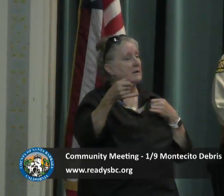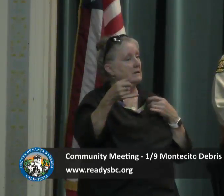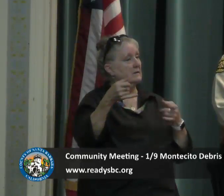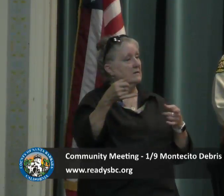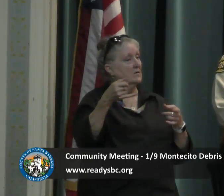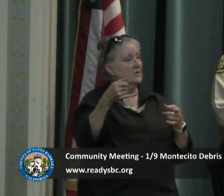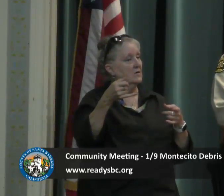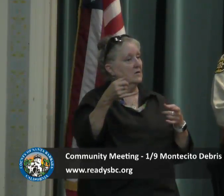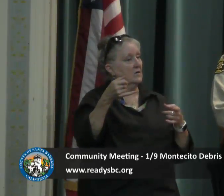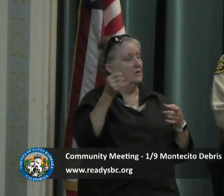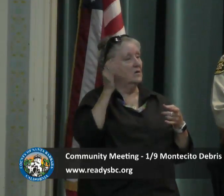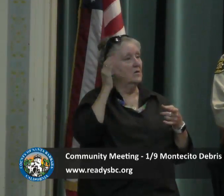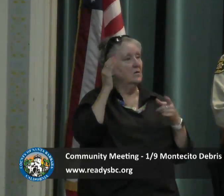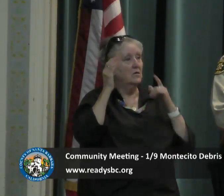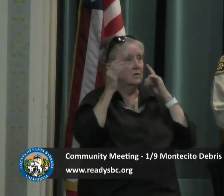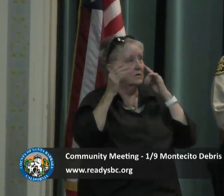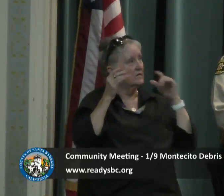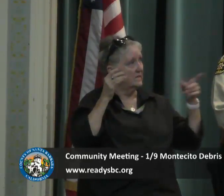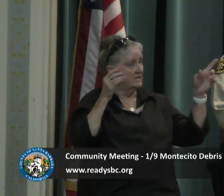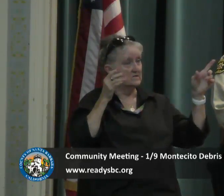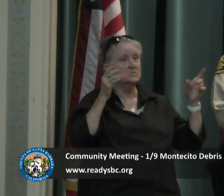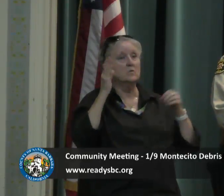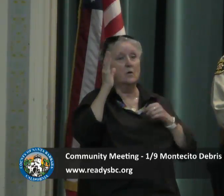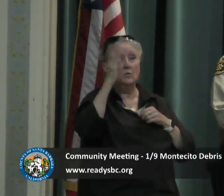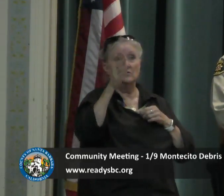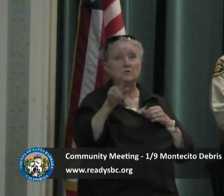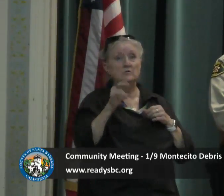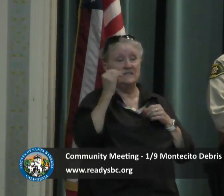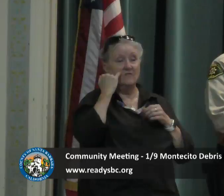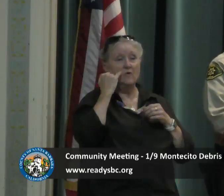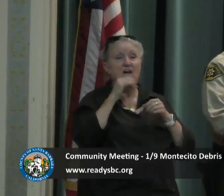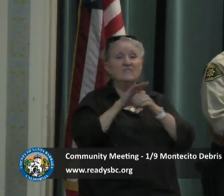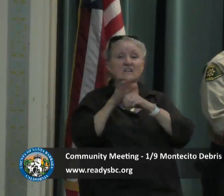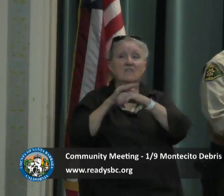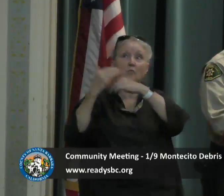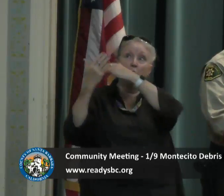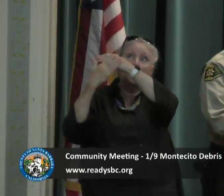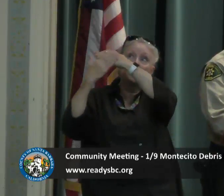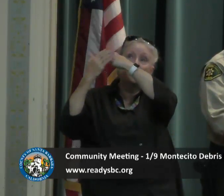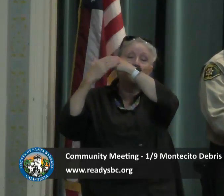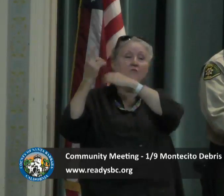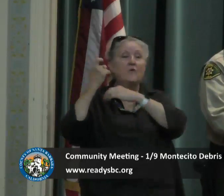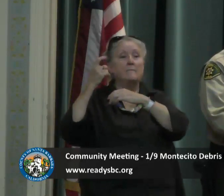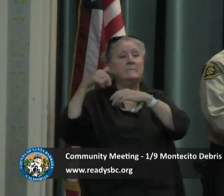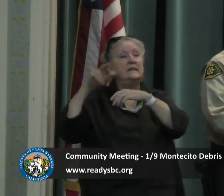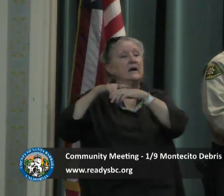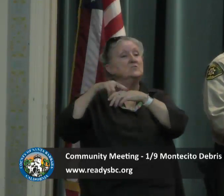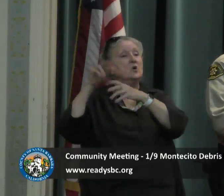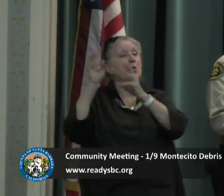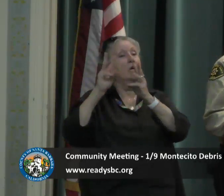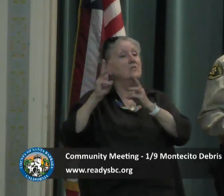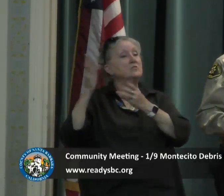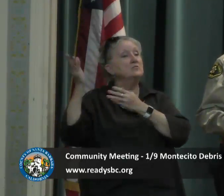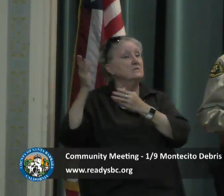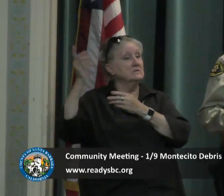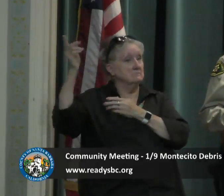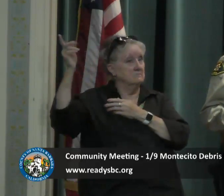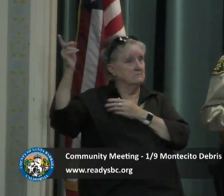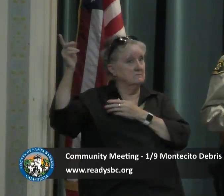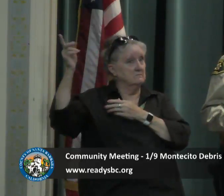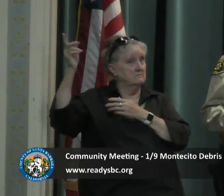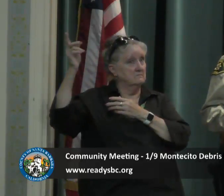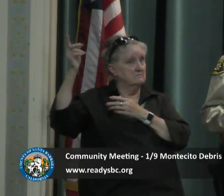we will use if we receive sufficient warning from the National Weather Service that a major storm is on the